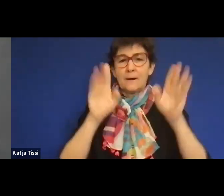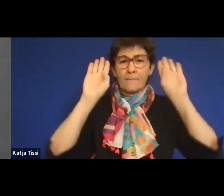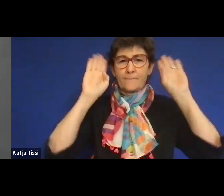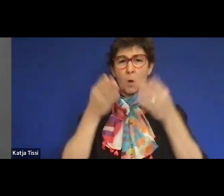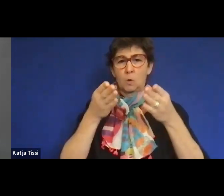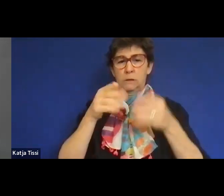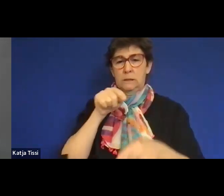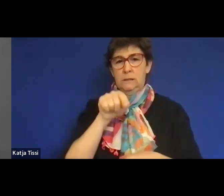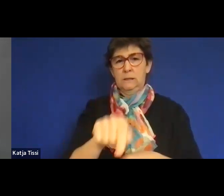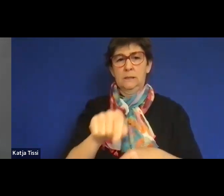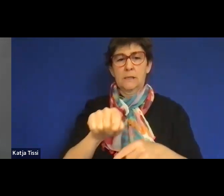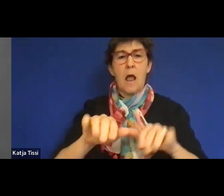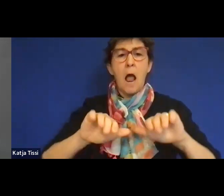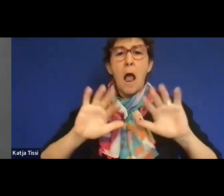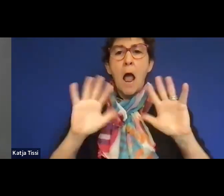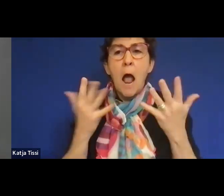and the group here.